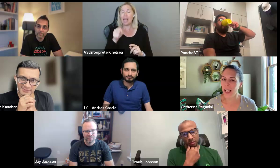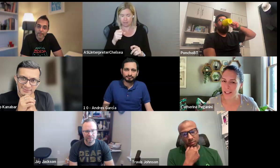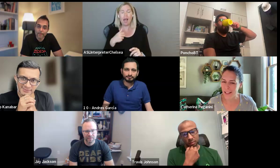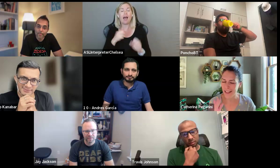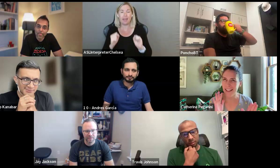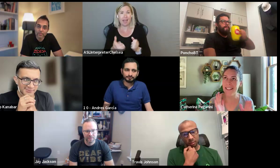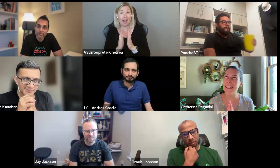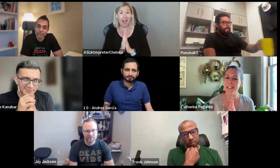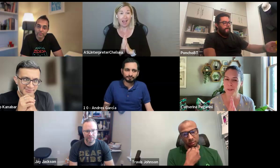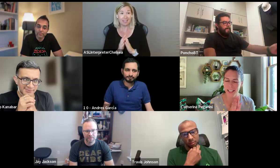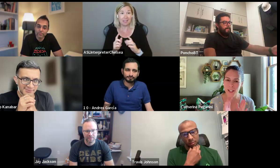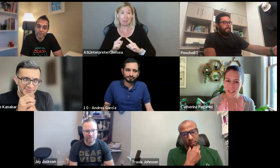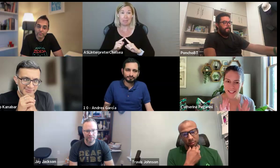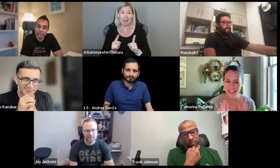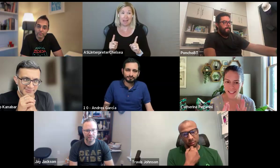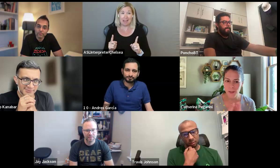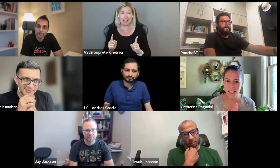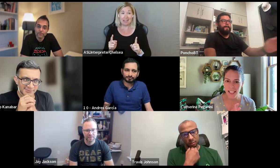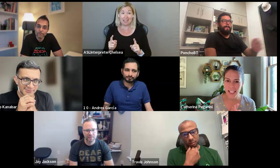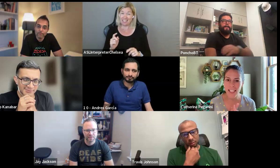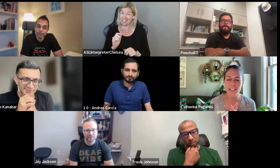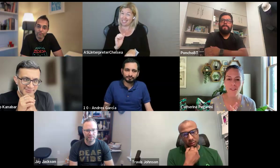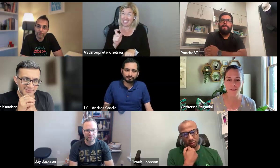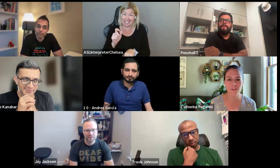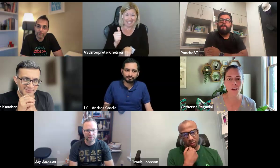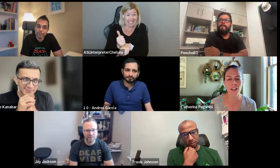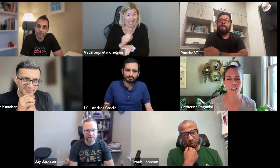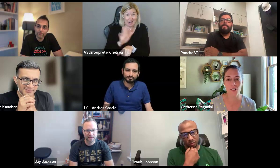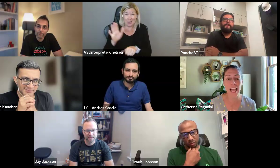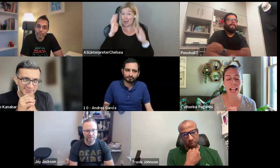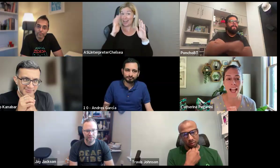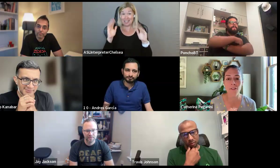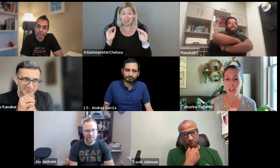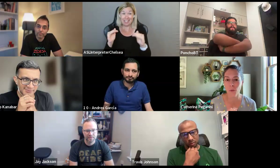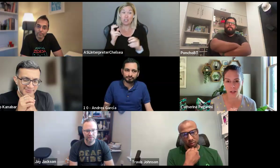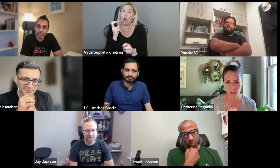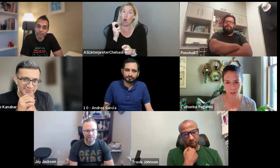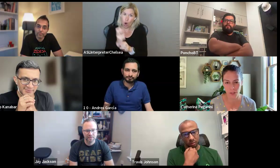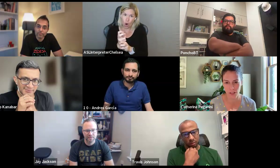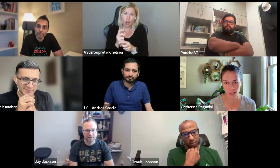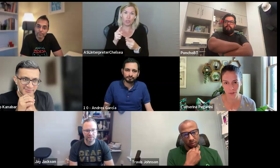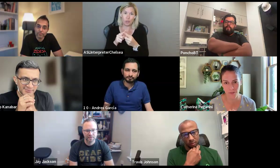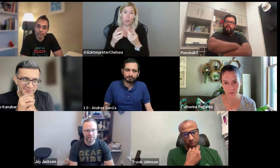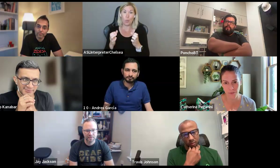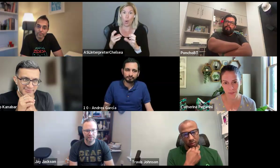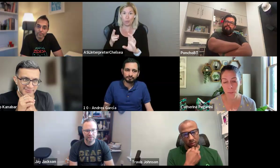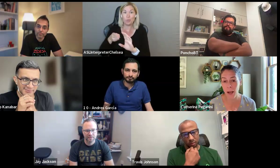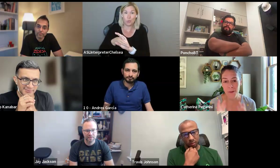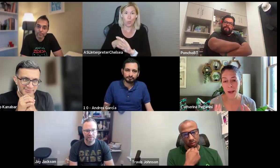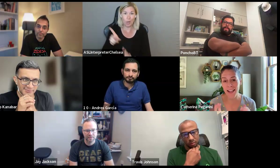get set the expectations a little bit, it's very hard because everyone wants to be on the keynote. My